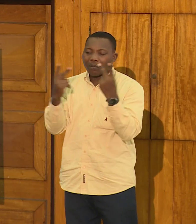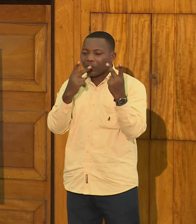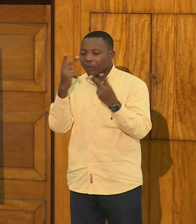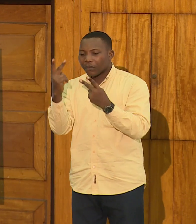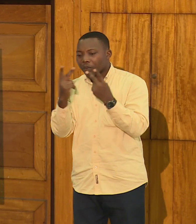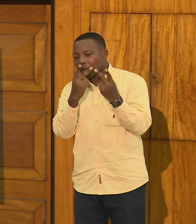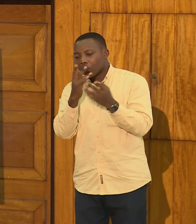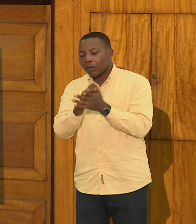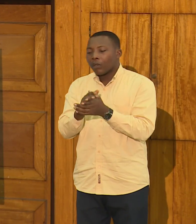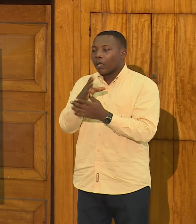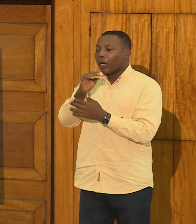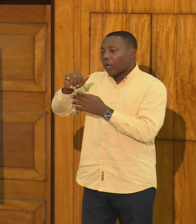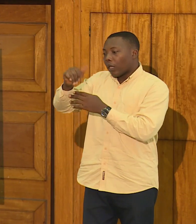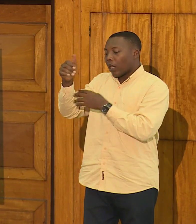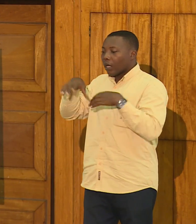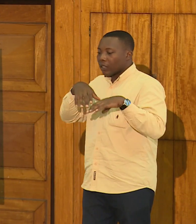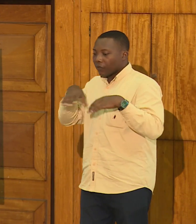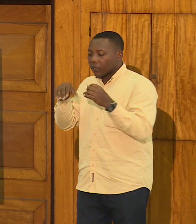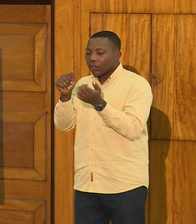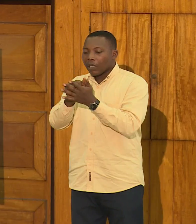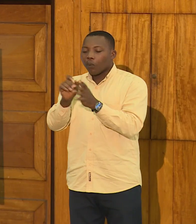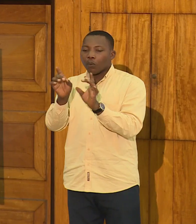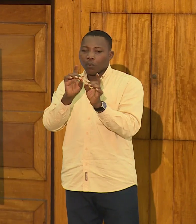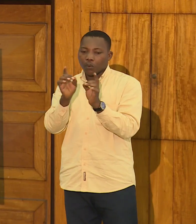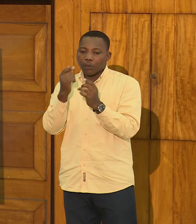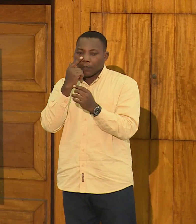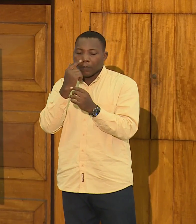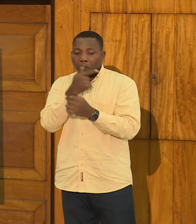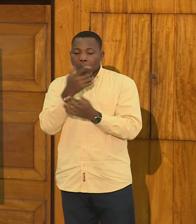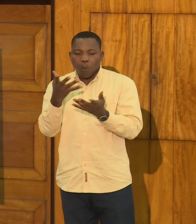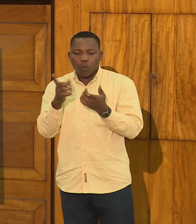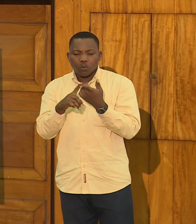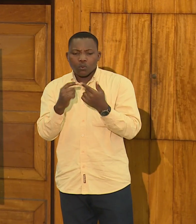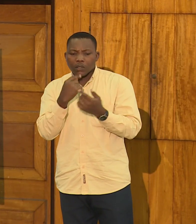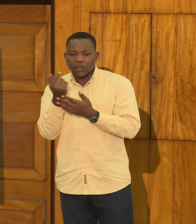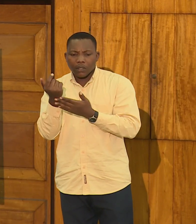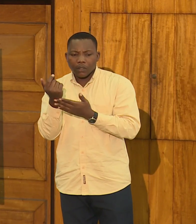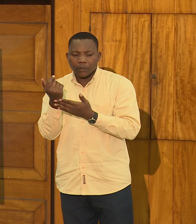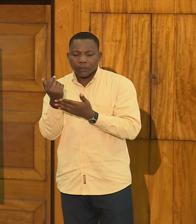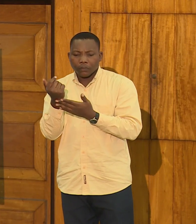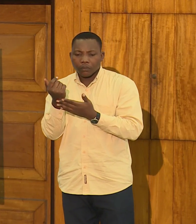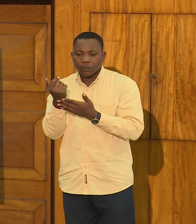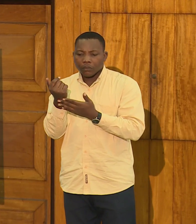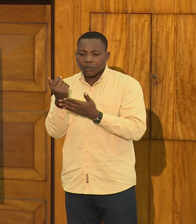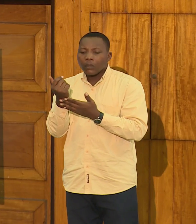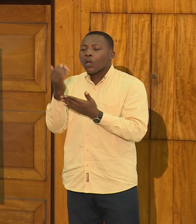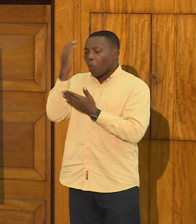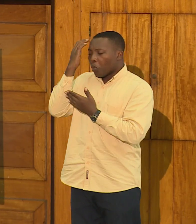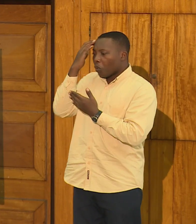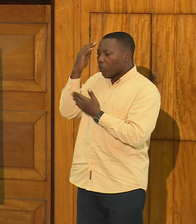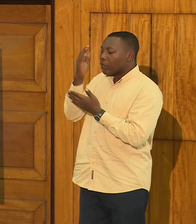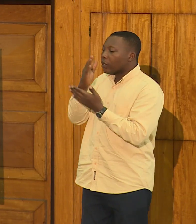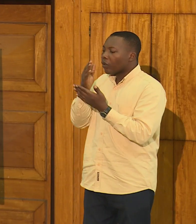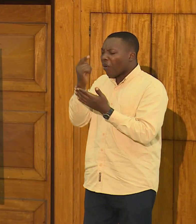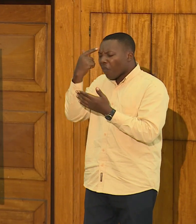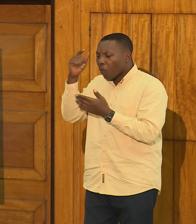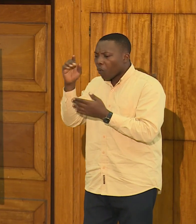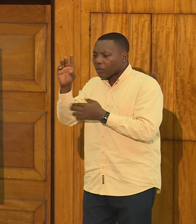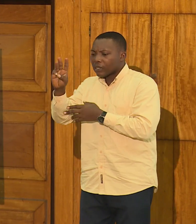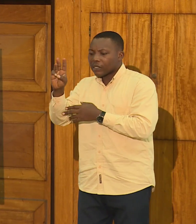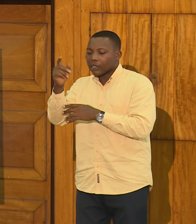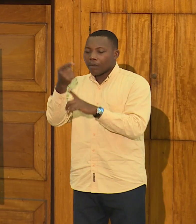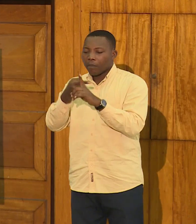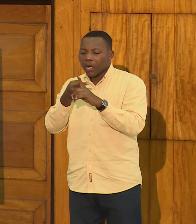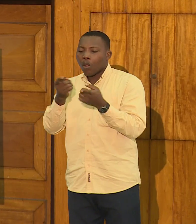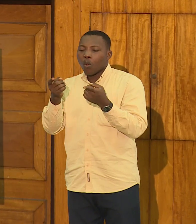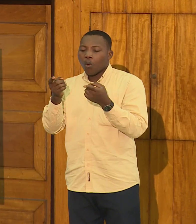visits and other activities that were done were buddy sessions that were done on an ongoing basis for 6 months, where the children